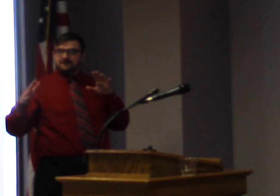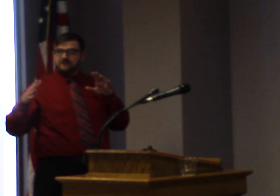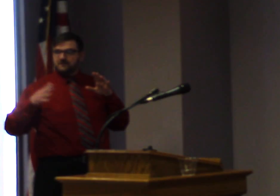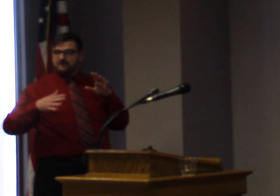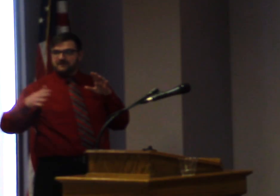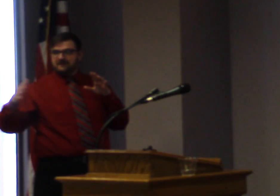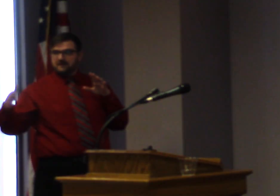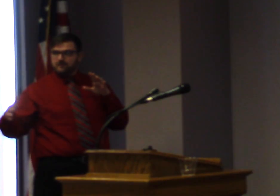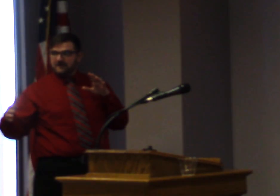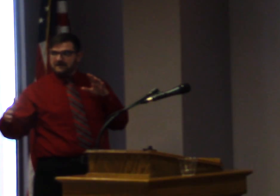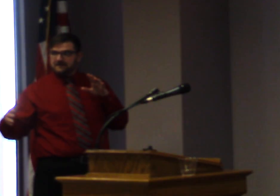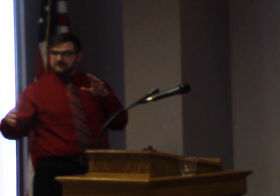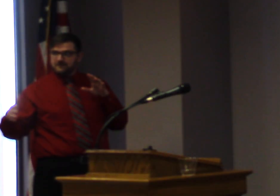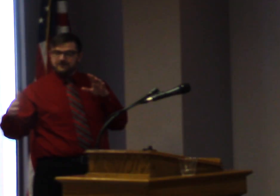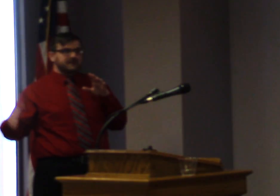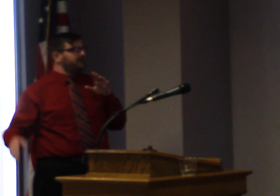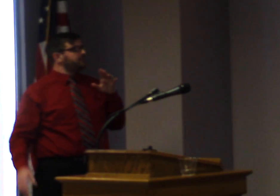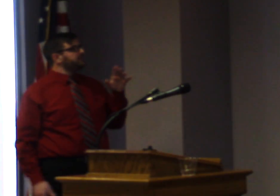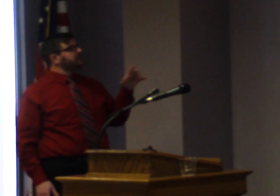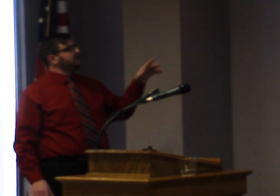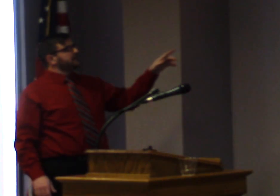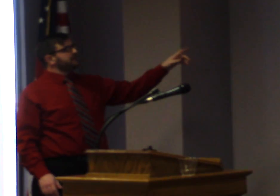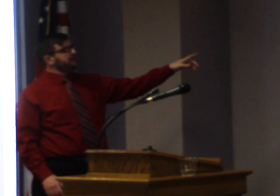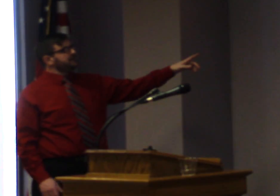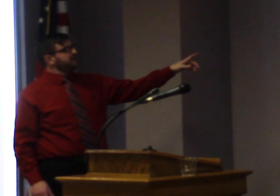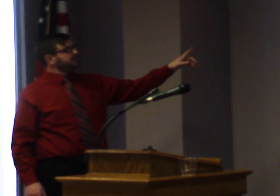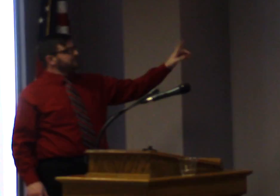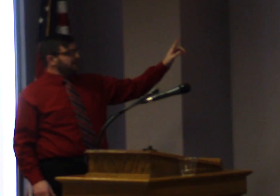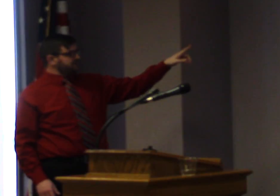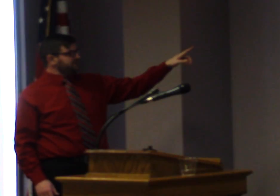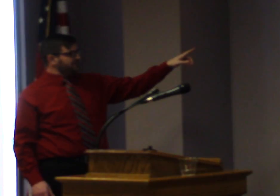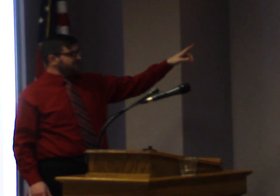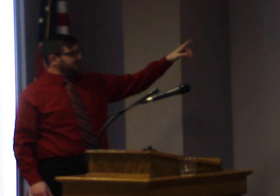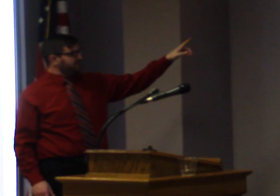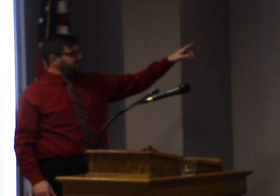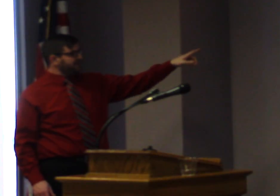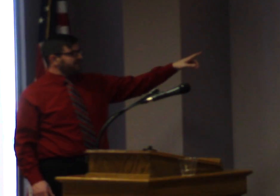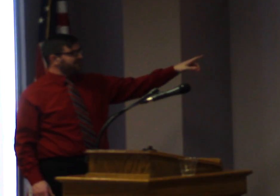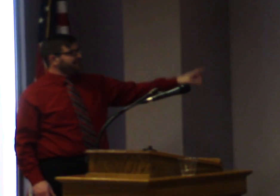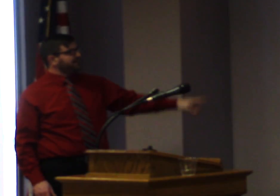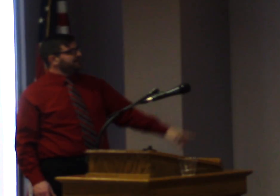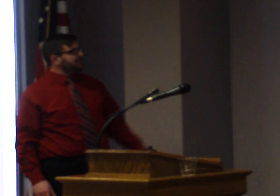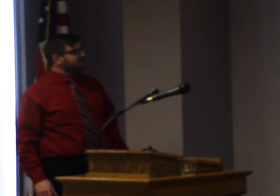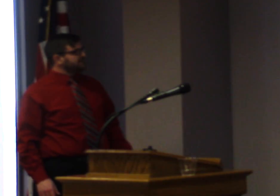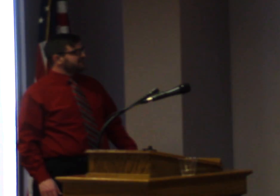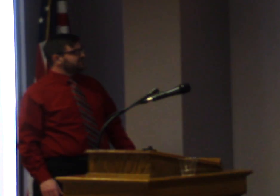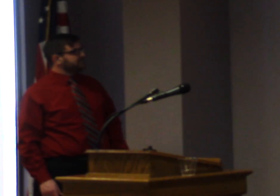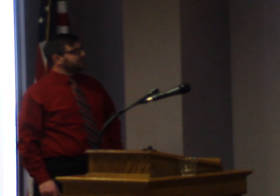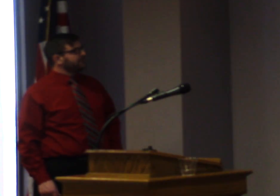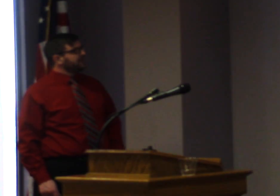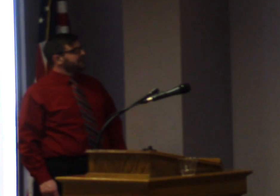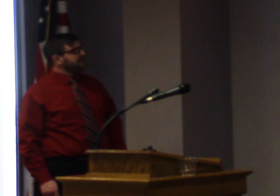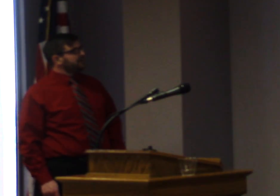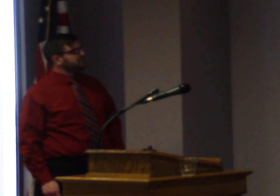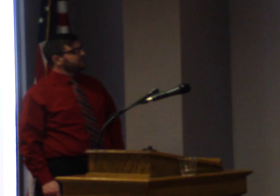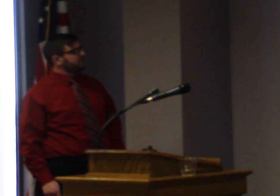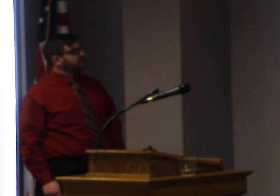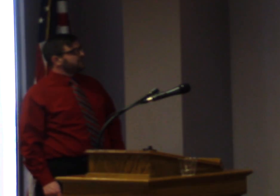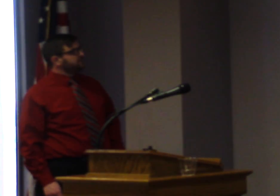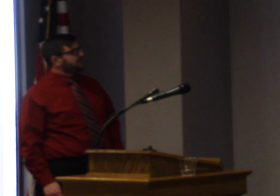the 13 deafblind kids that we helped. He has a service animal right here. He actually goes up